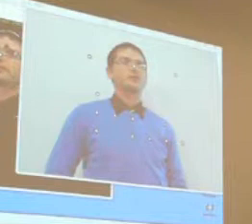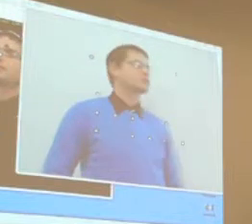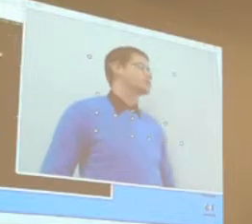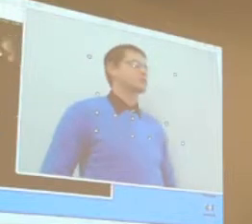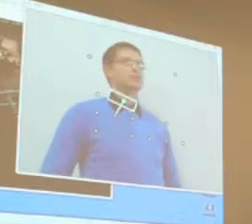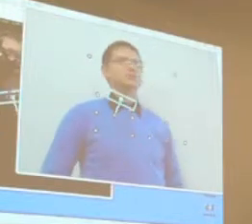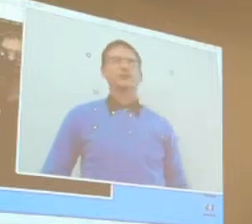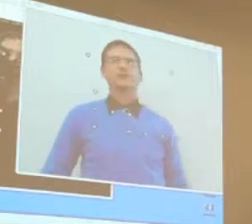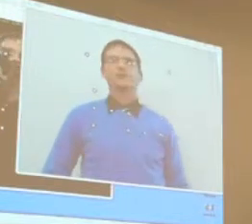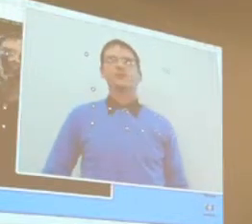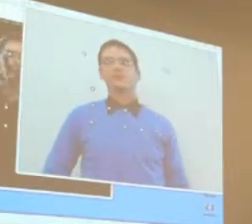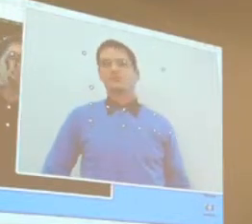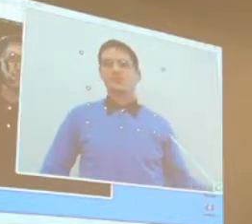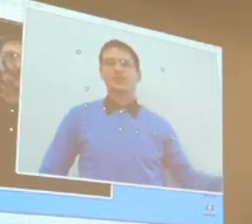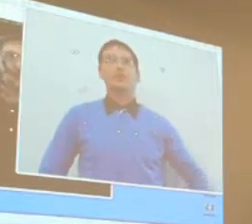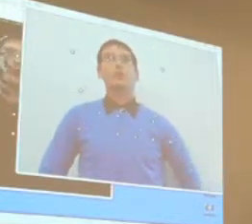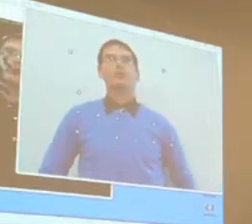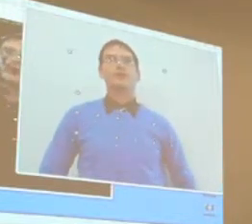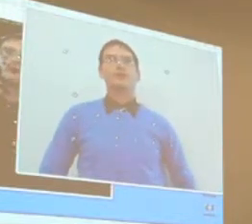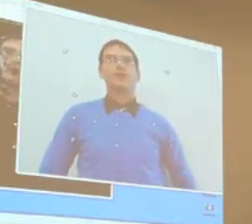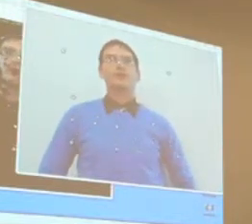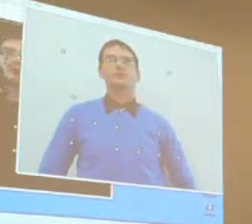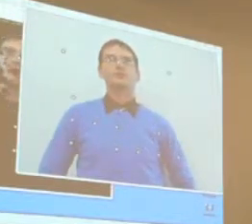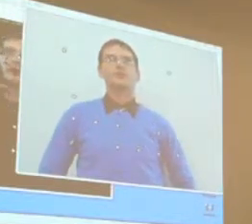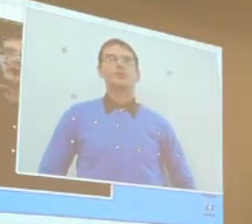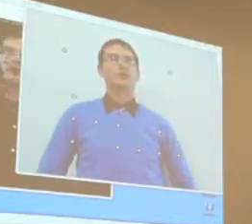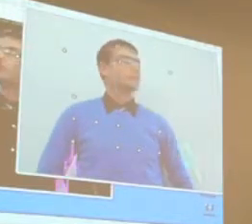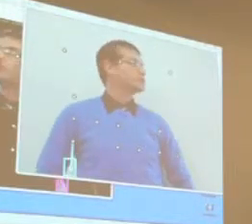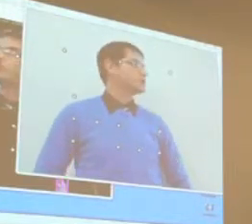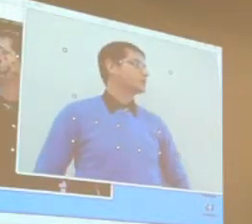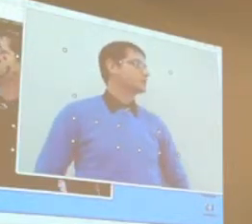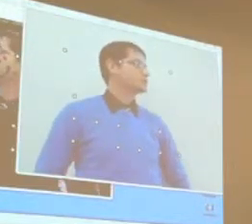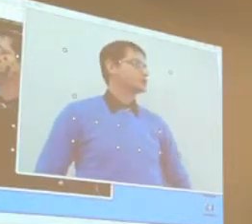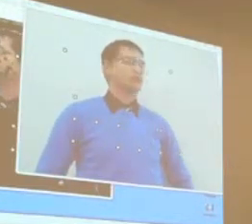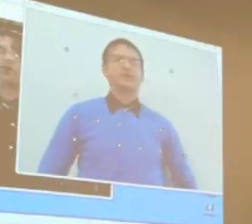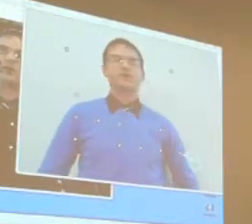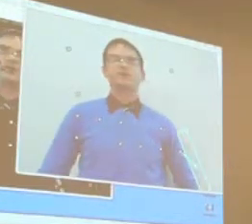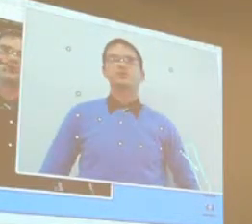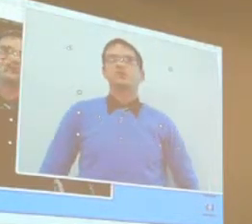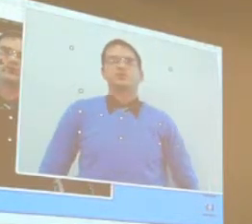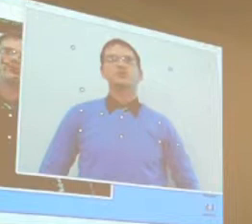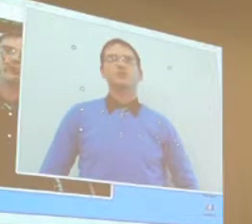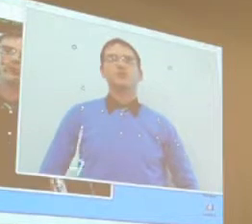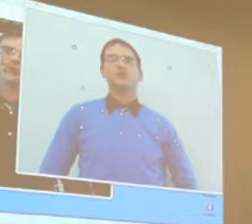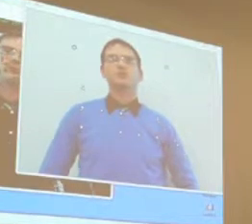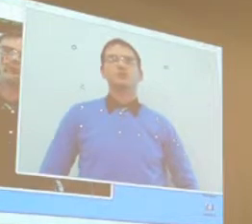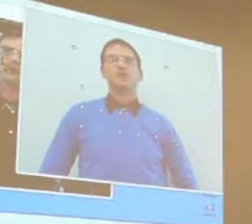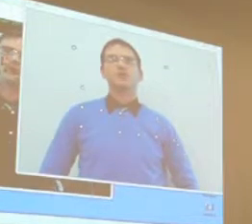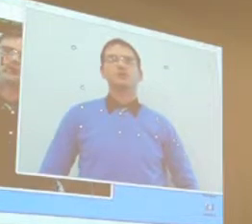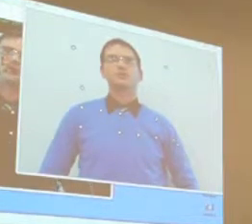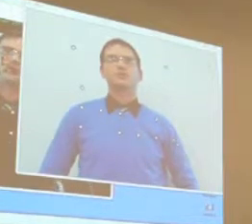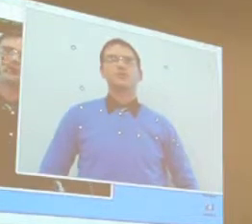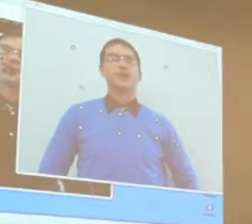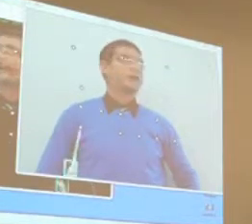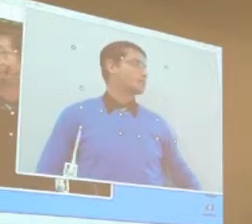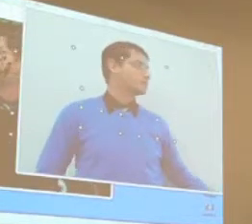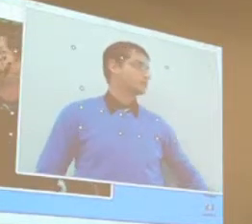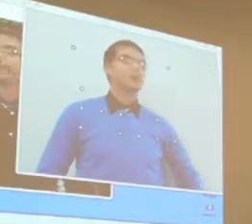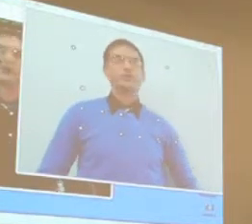this person's clearly not all there in the head as well which in the vast majority of cases isn't the case with signers and we want to make sure to